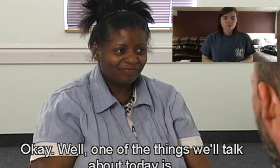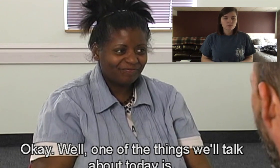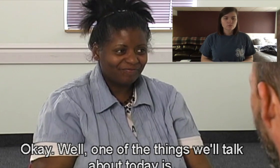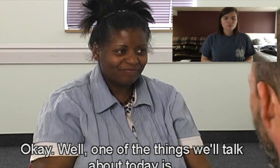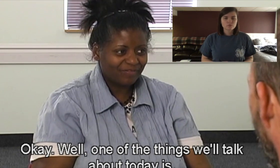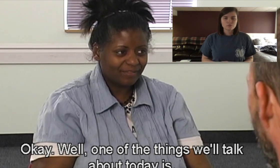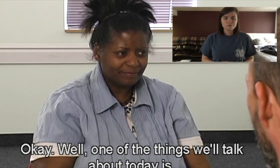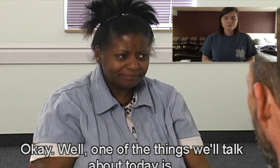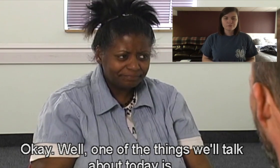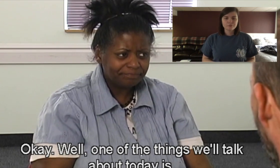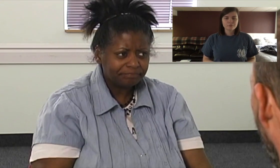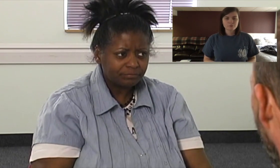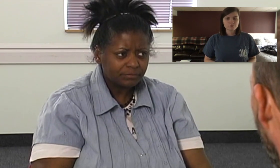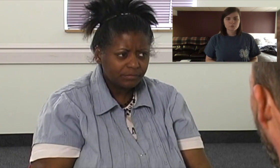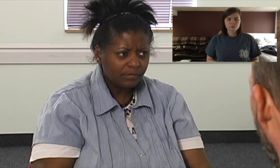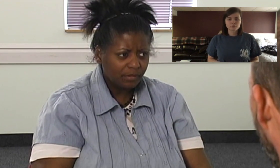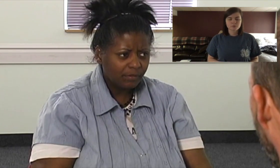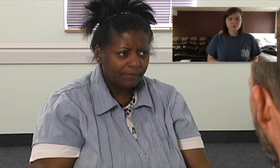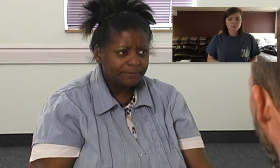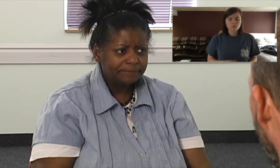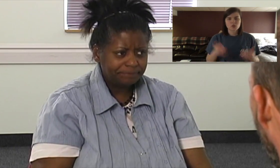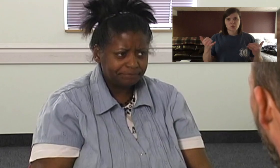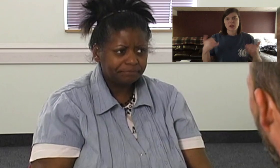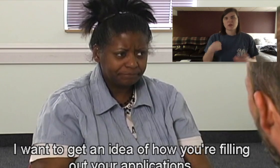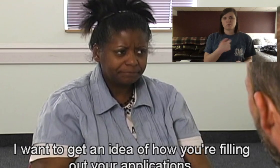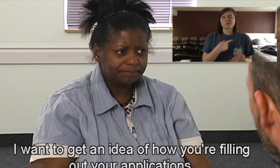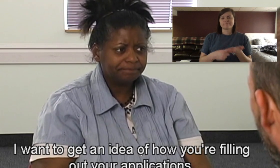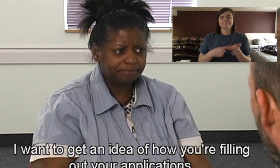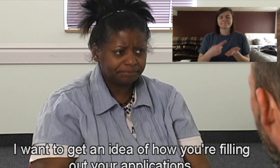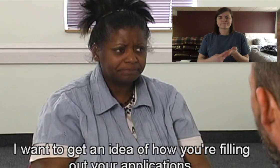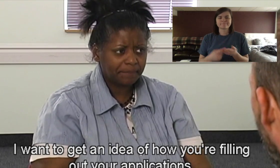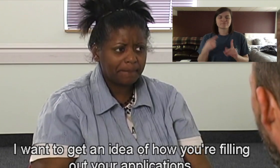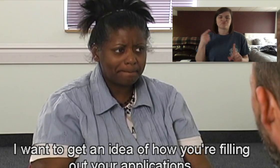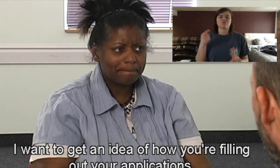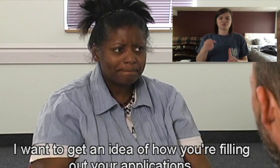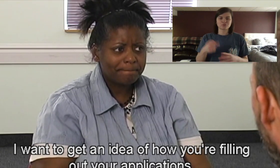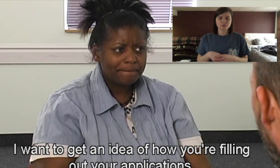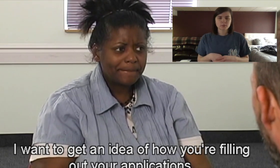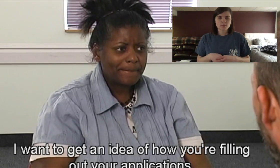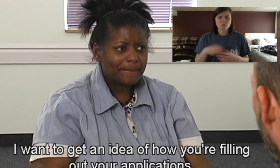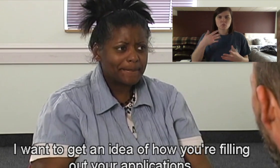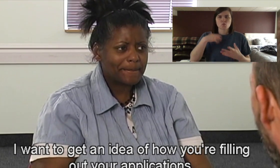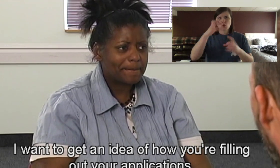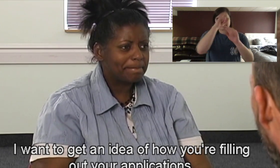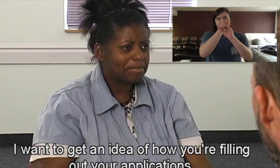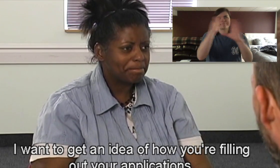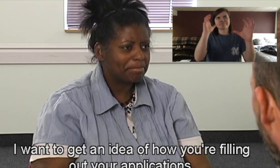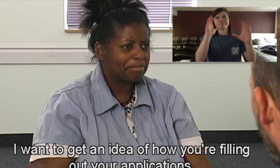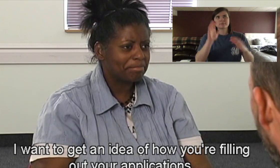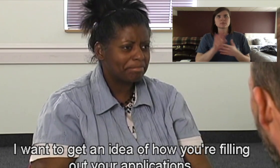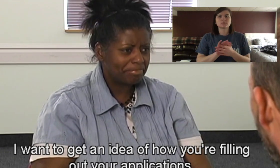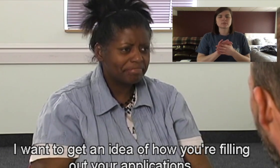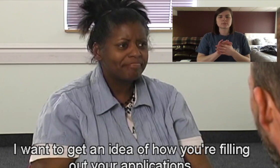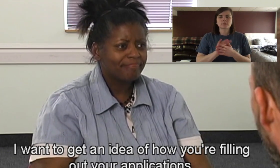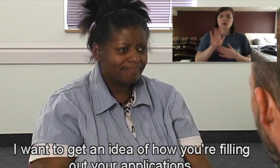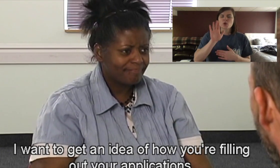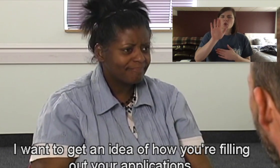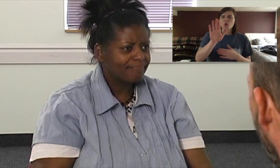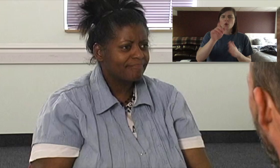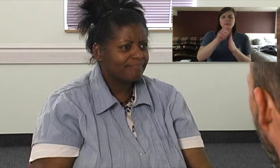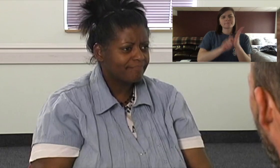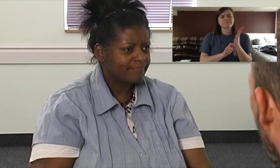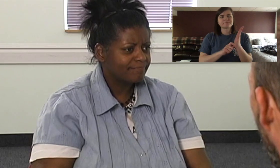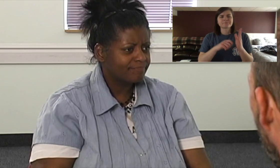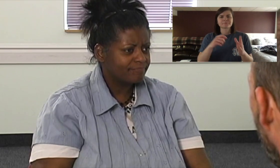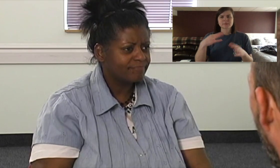Well, one of the things that we'll talk about today is I want to get an idea of how you're filling